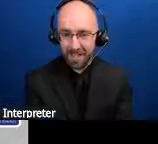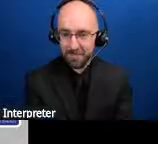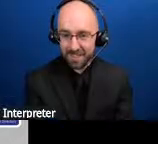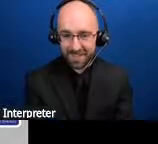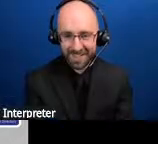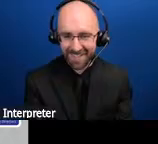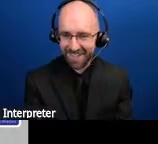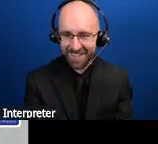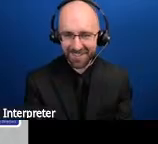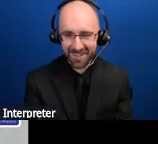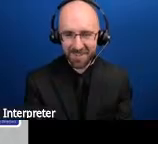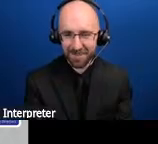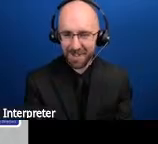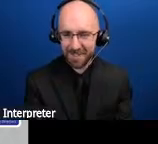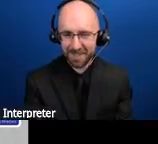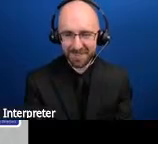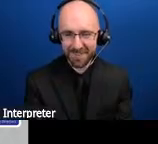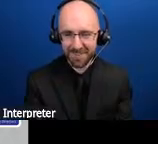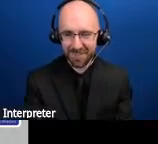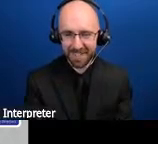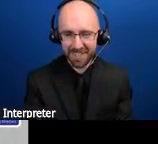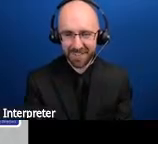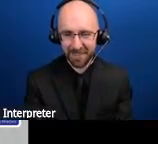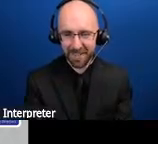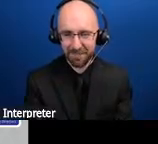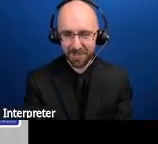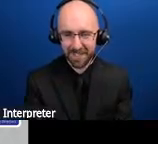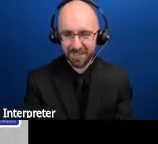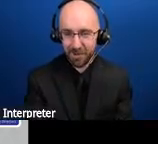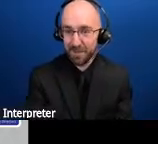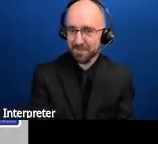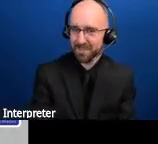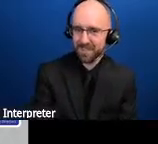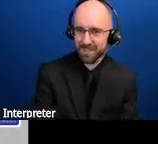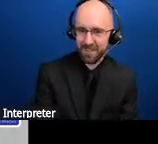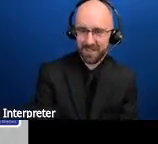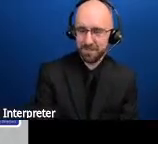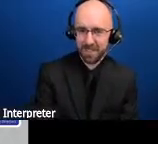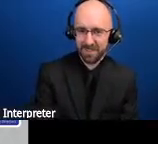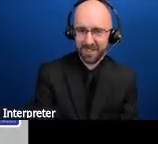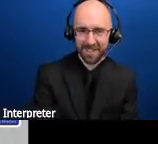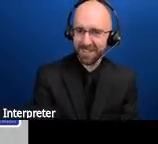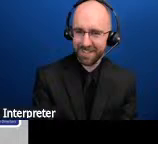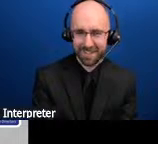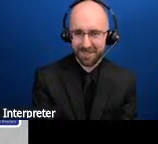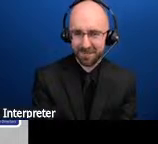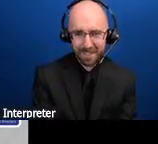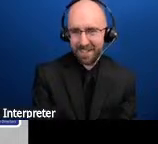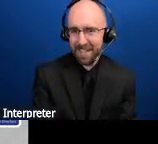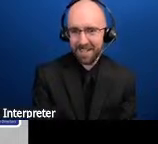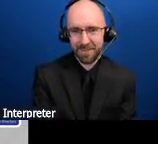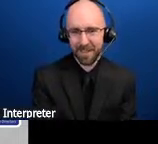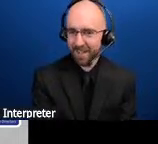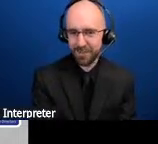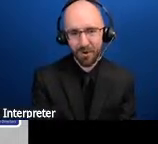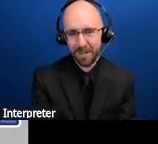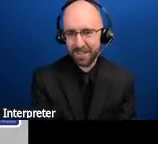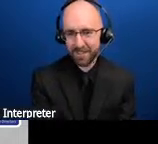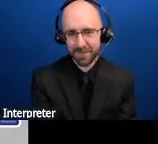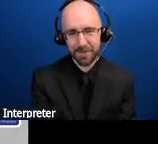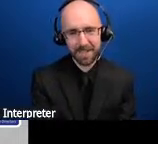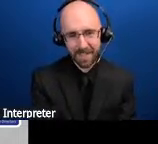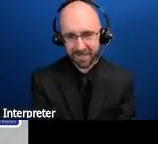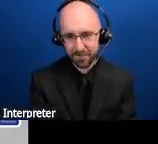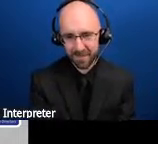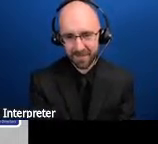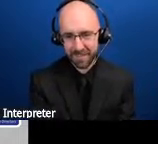Yeah, I mean, it's hard to follow what Olivia and Brittany have already presented on. I mean, what can I add to that? It's already just